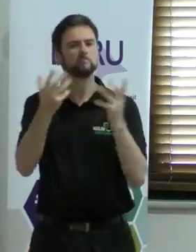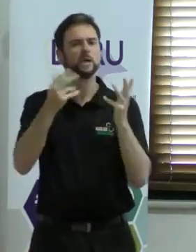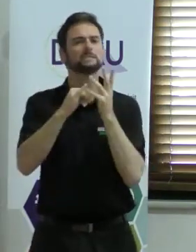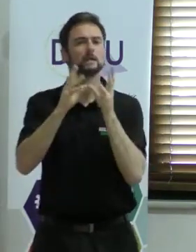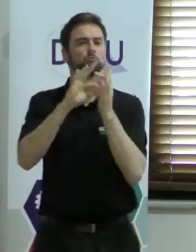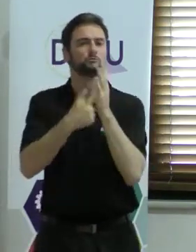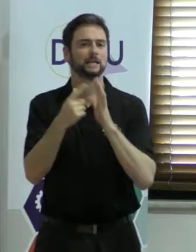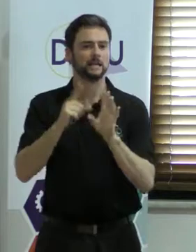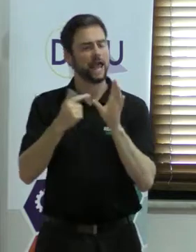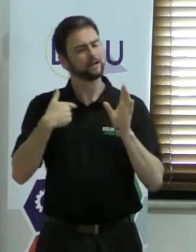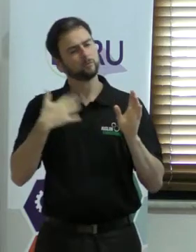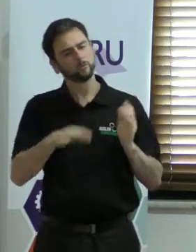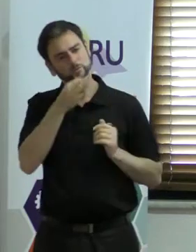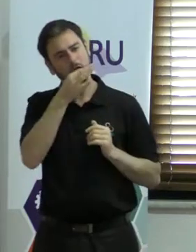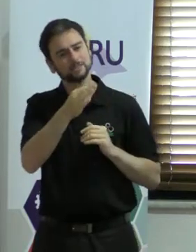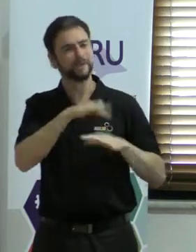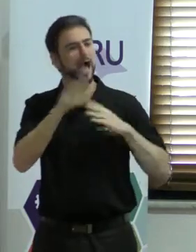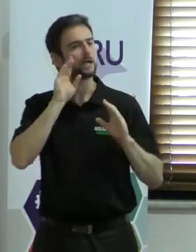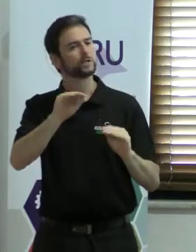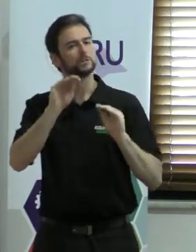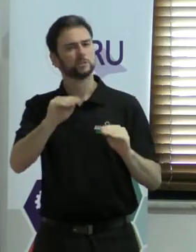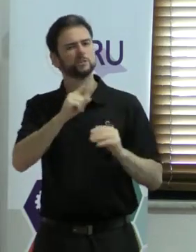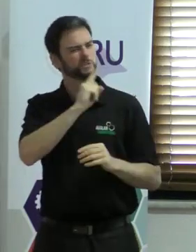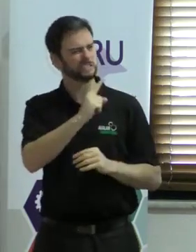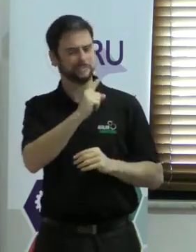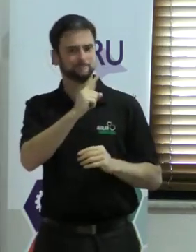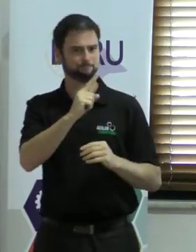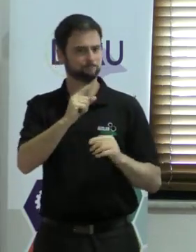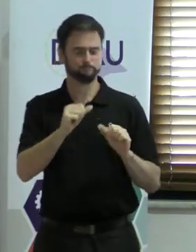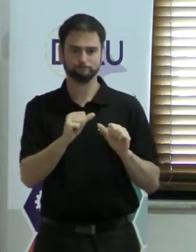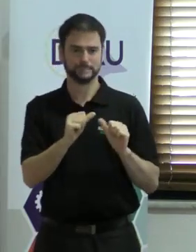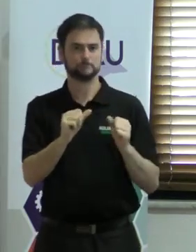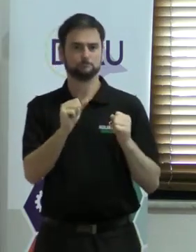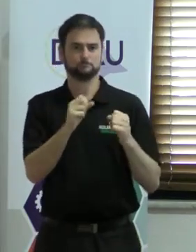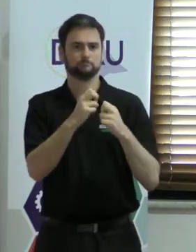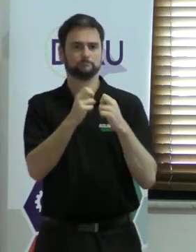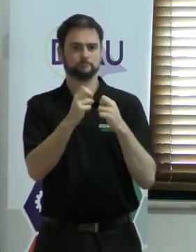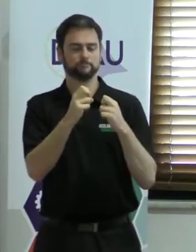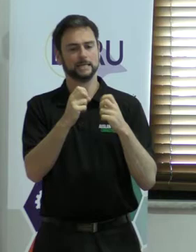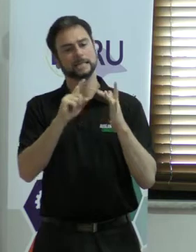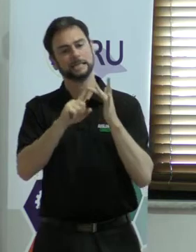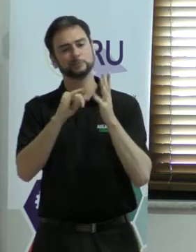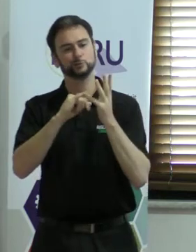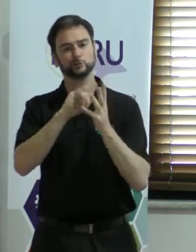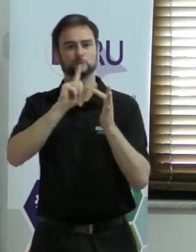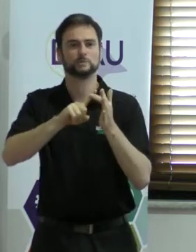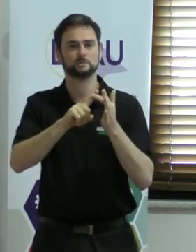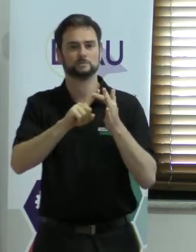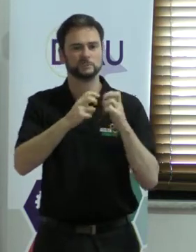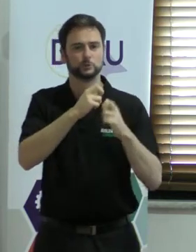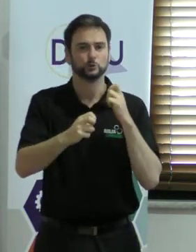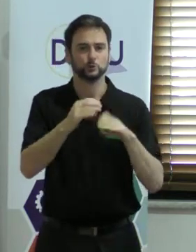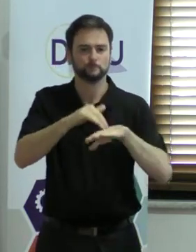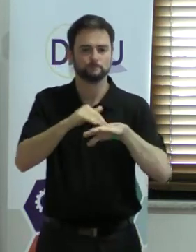one, and it's about the education issue. I'm just wondering if that is broken down